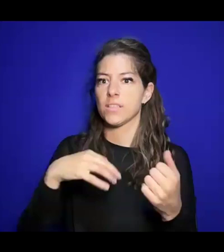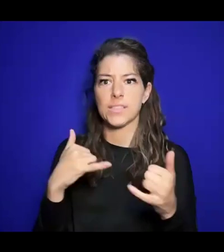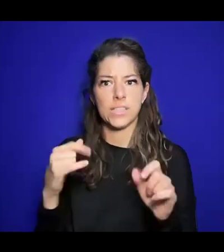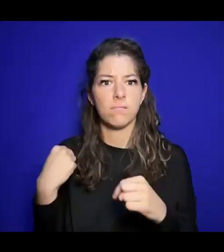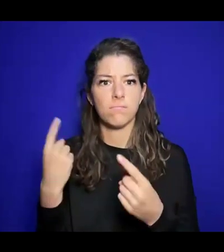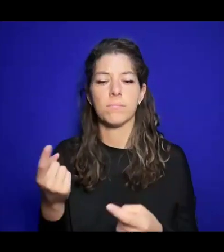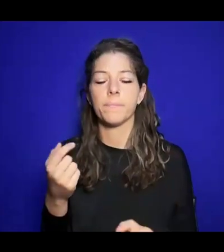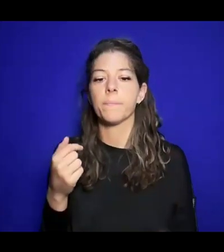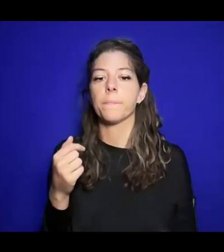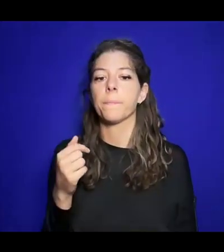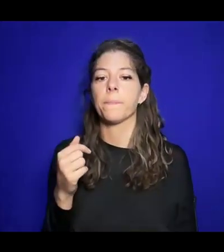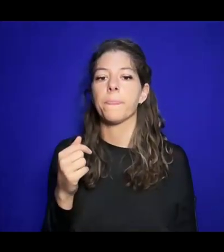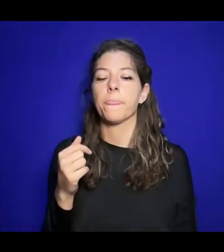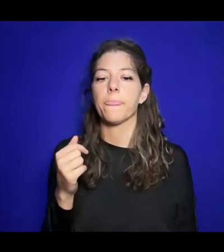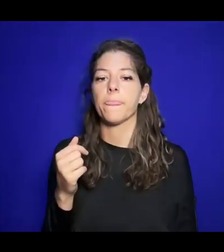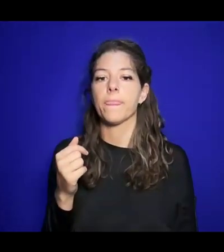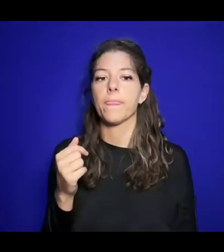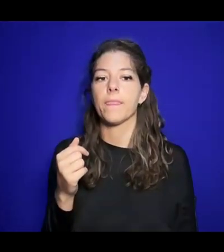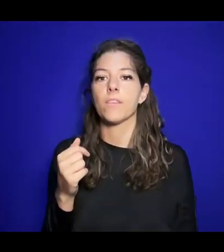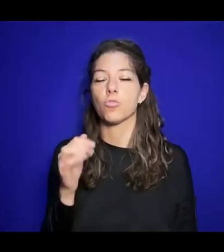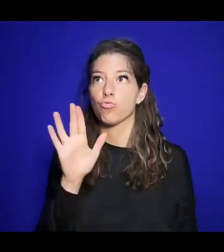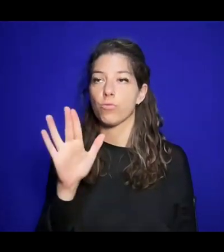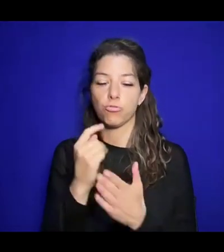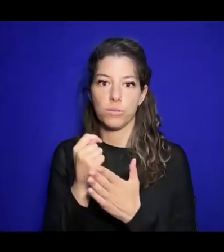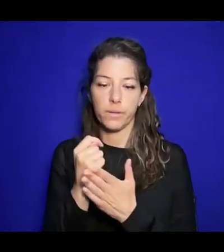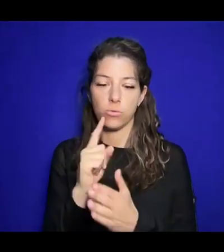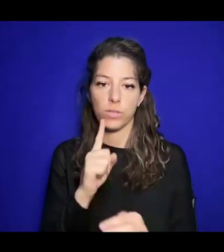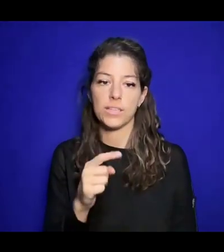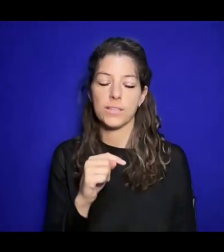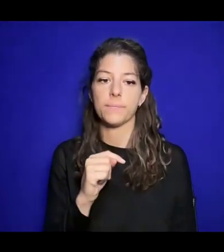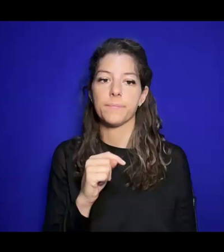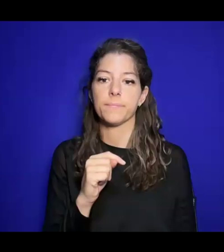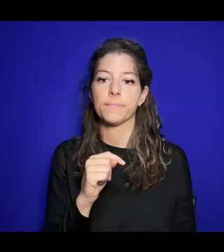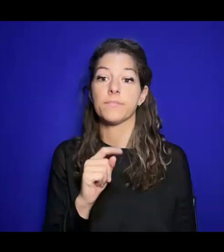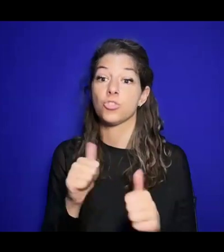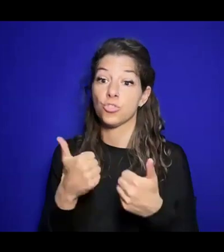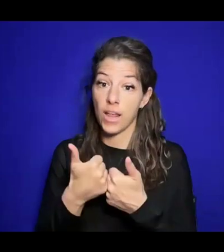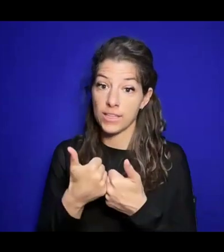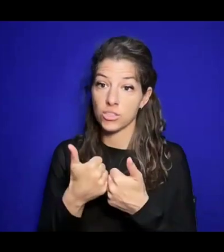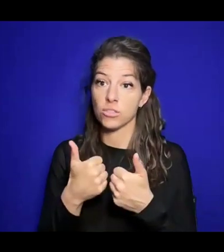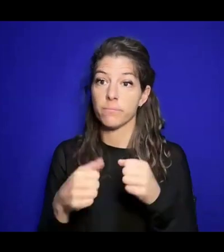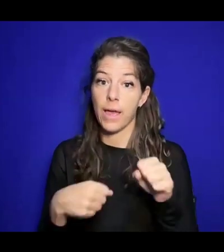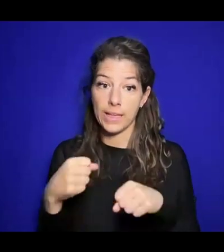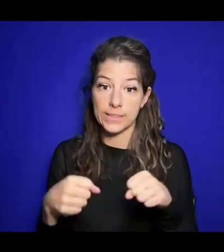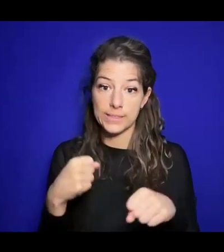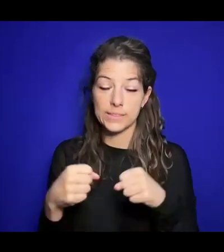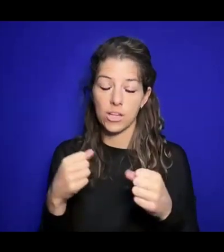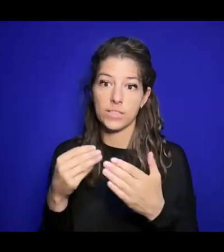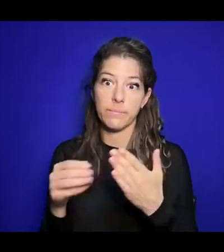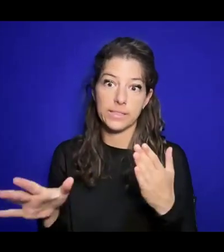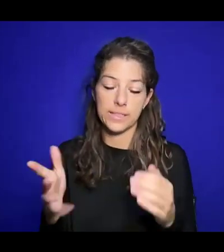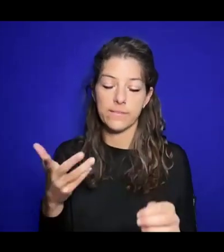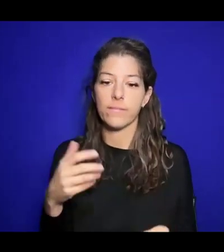does. So it's a wonderful treatment. It's a challenge to get the bikes because they are